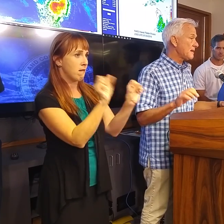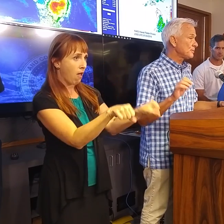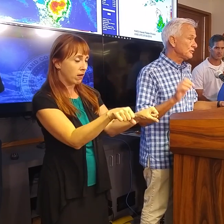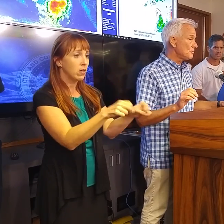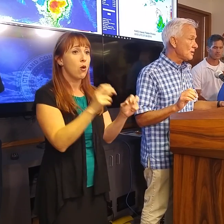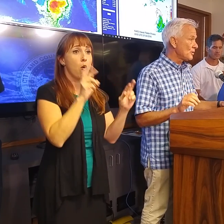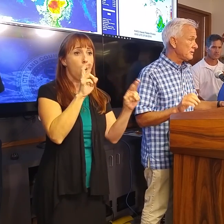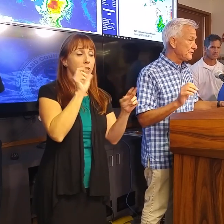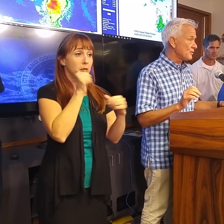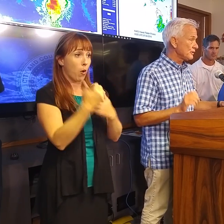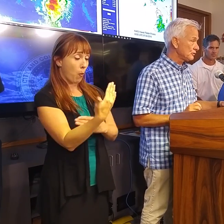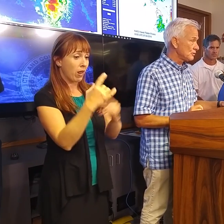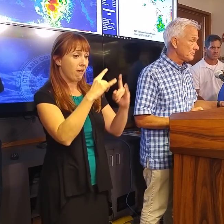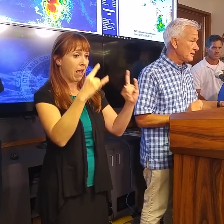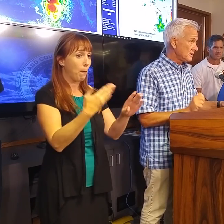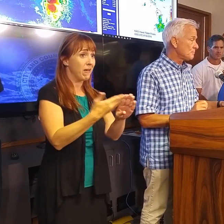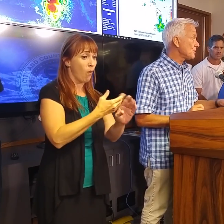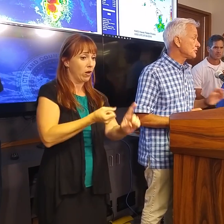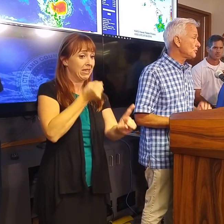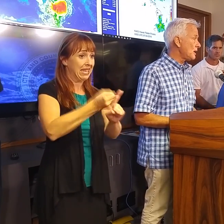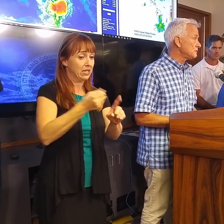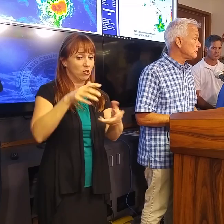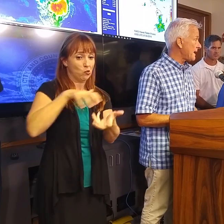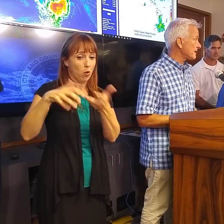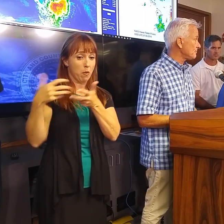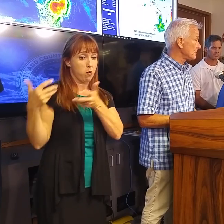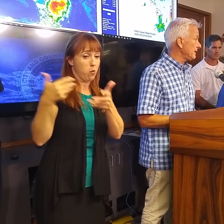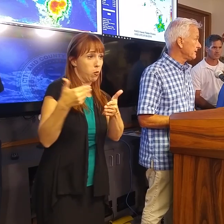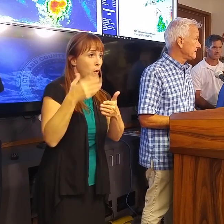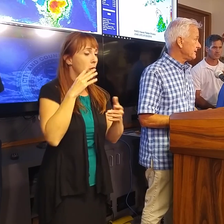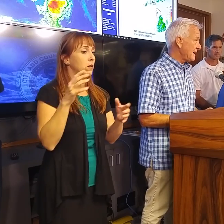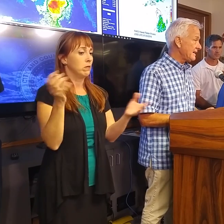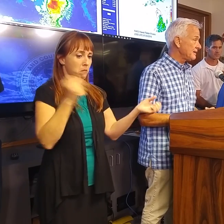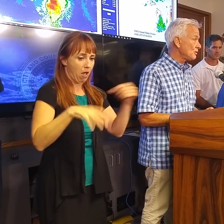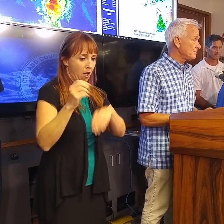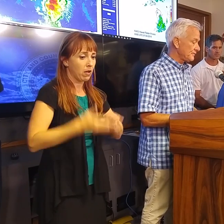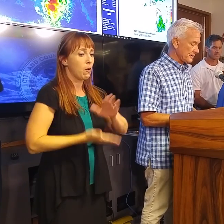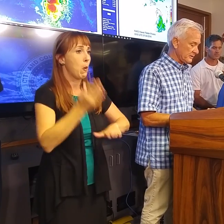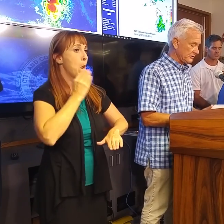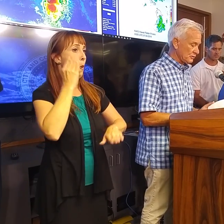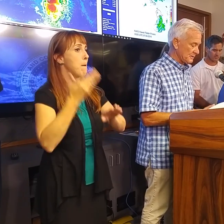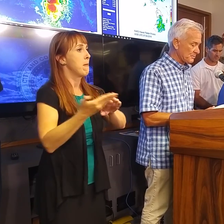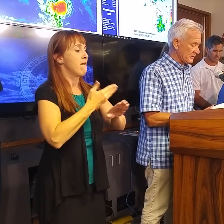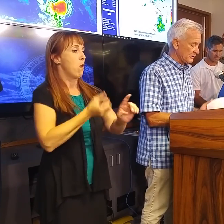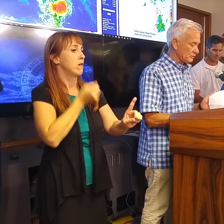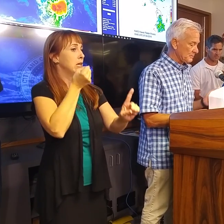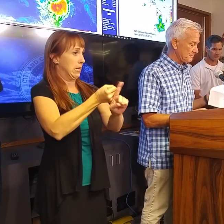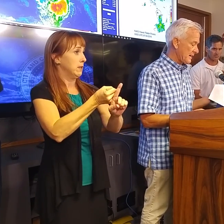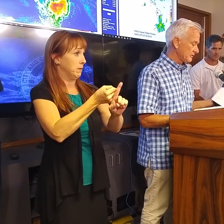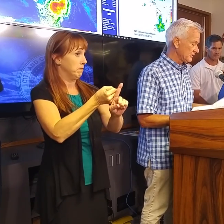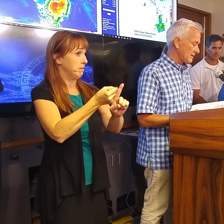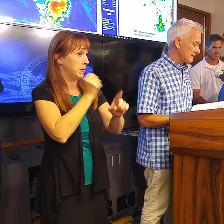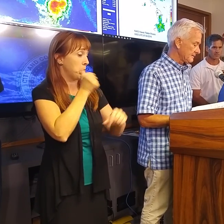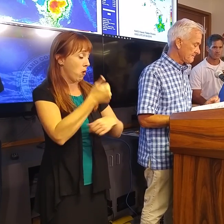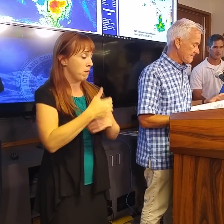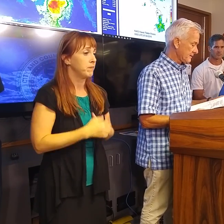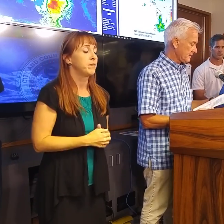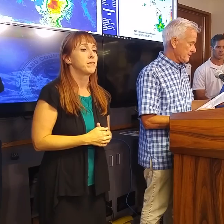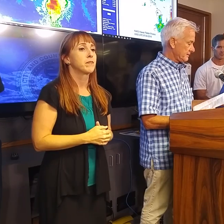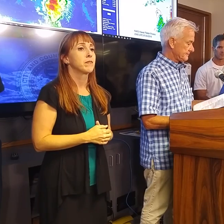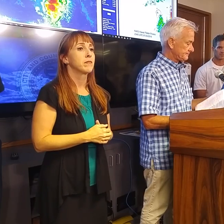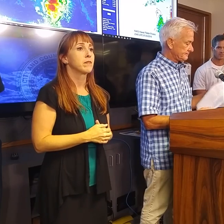hoping campers tomorrow morning before the storm approaches Oahu will pack up early and head home before the brunt of the storm impacts this island.